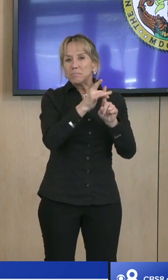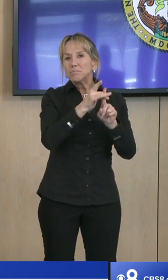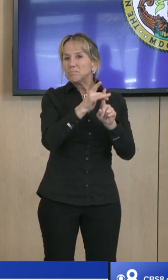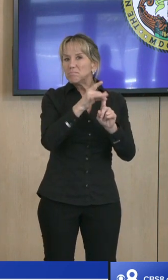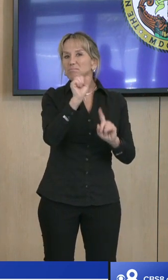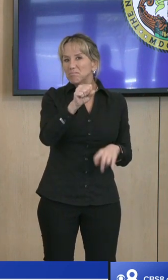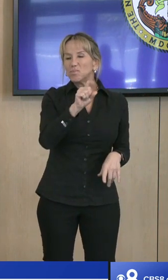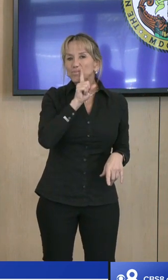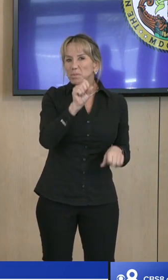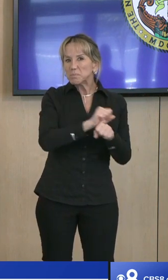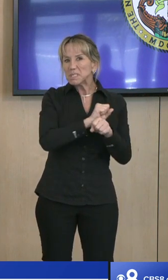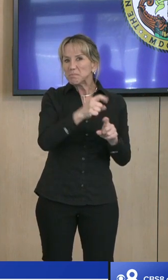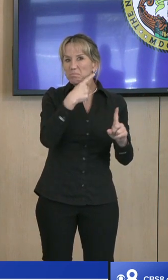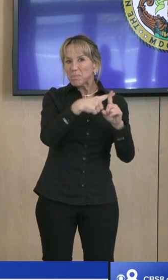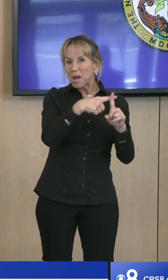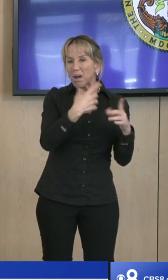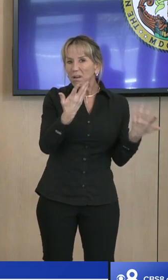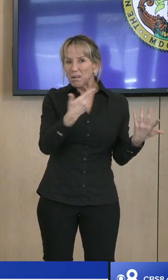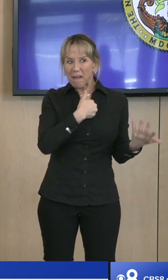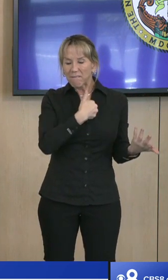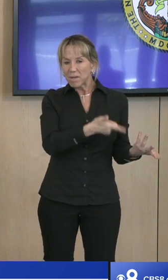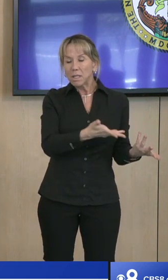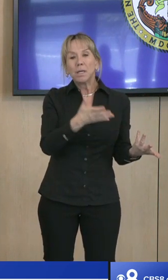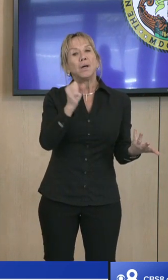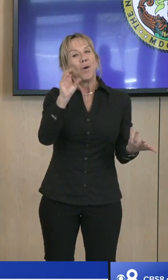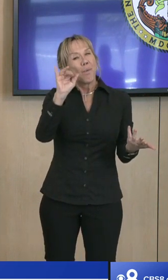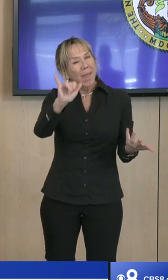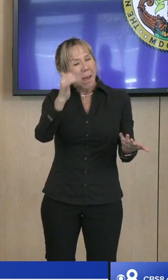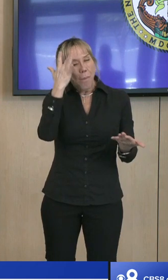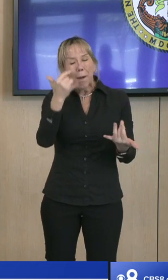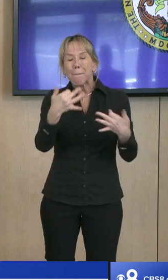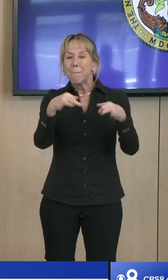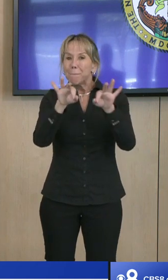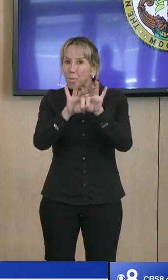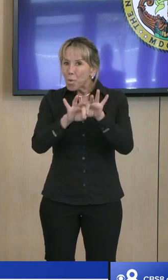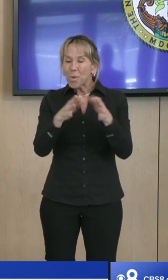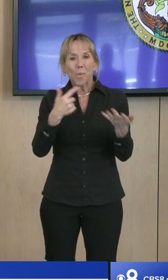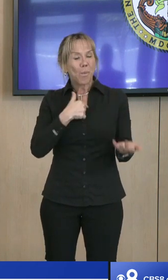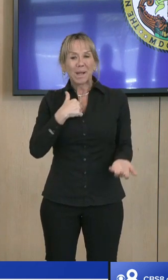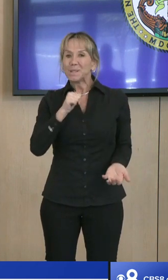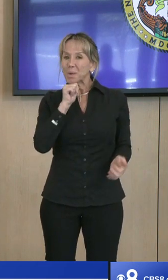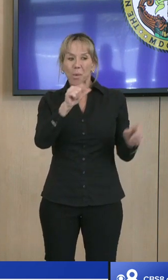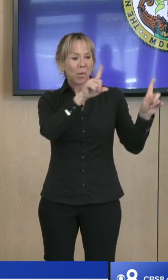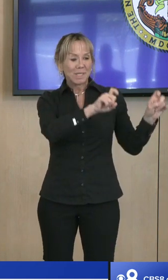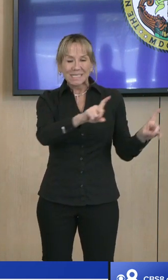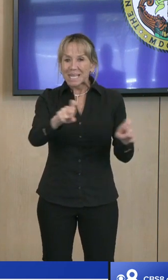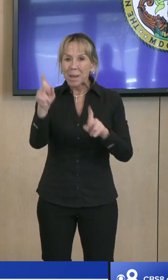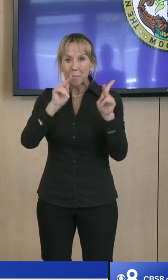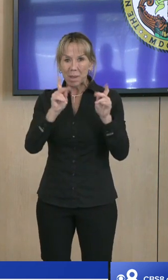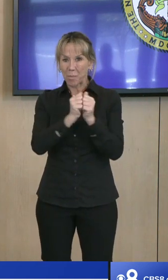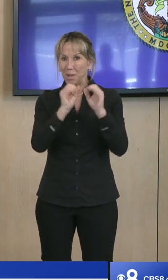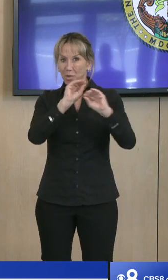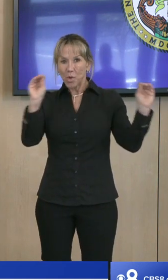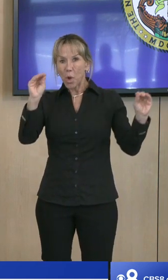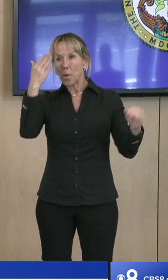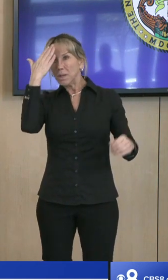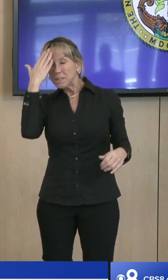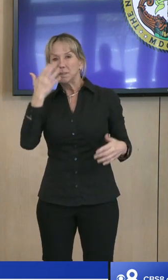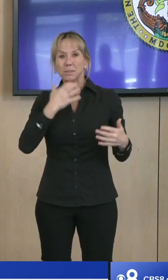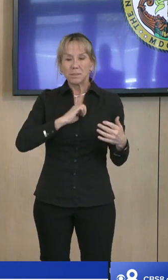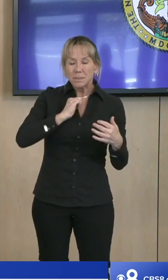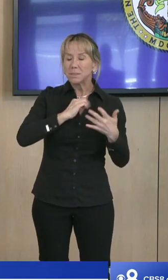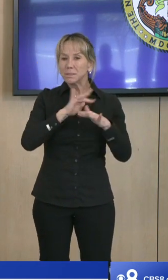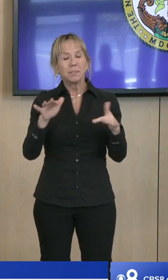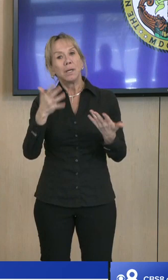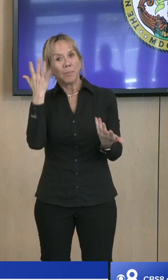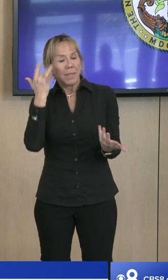know, that, and the reason why we don't test people without symptoms, even when they've been exposed. That's not really a false